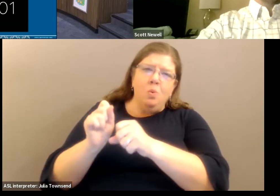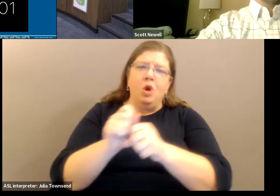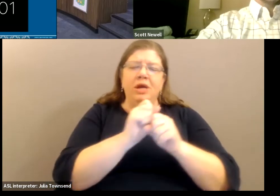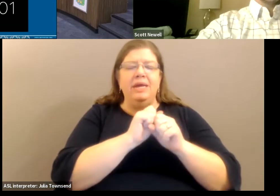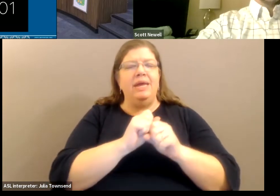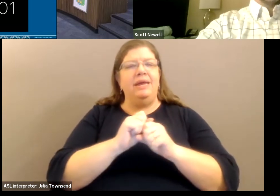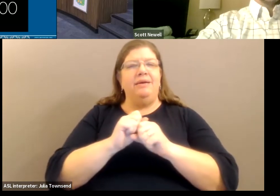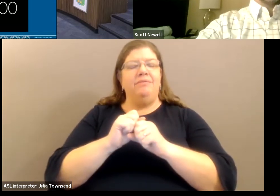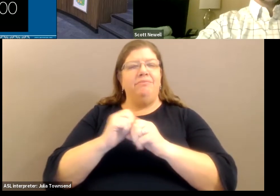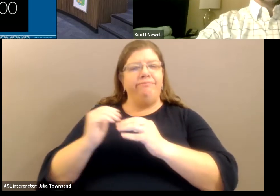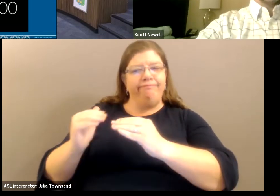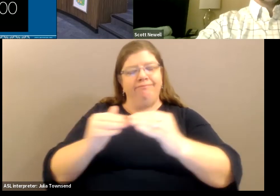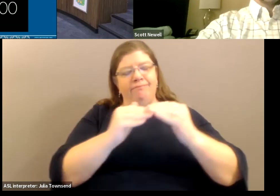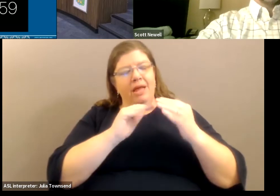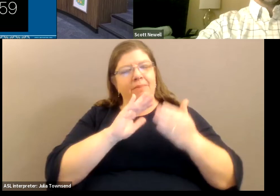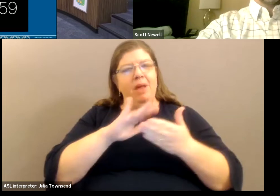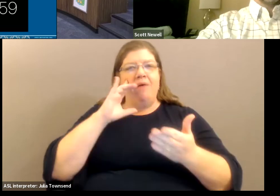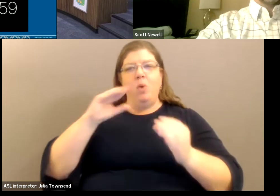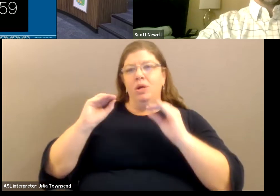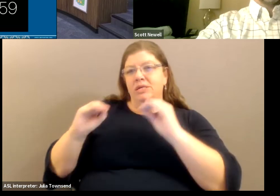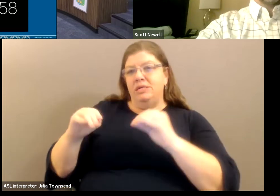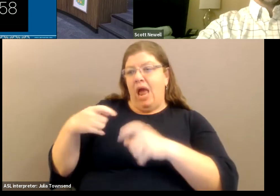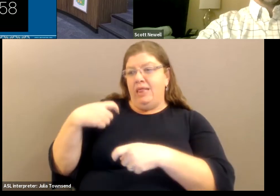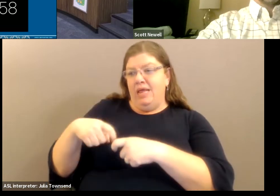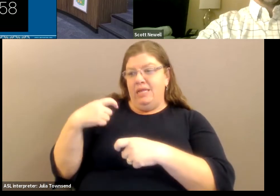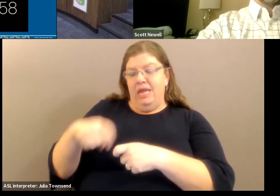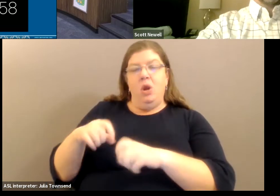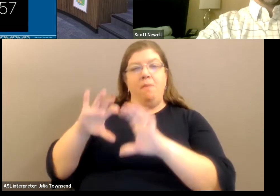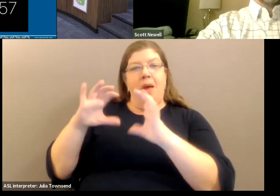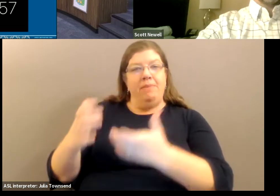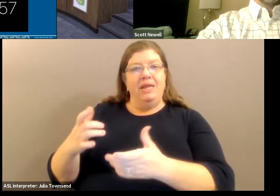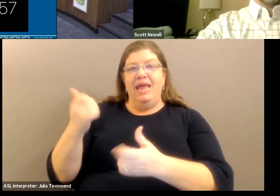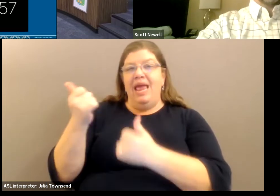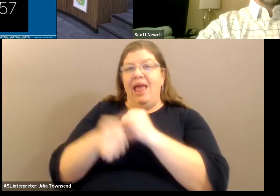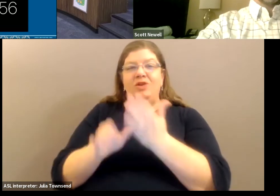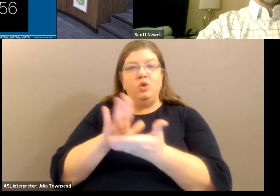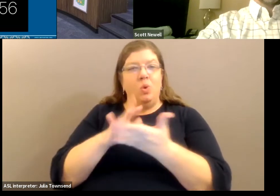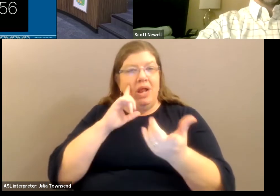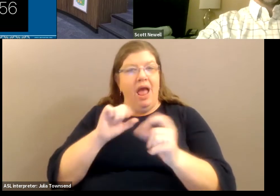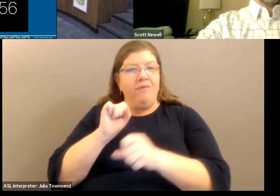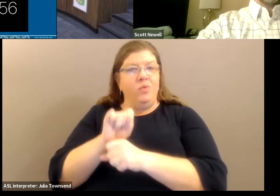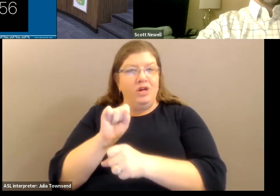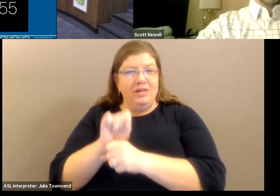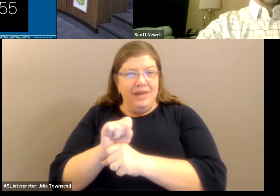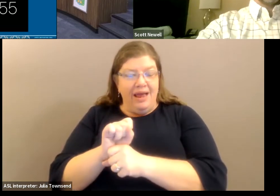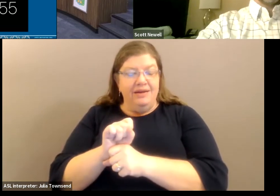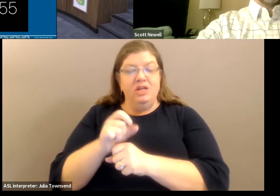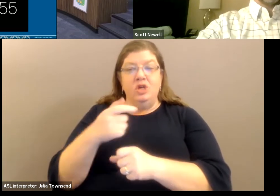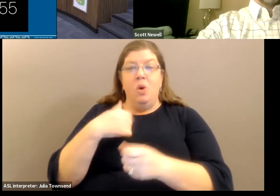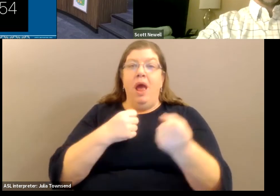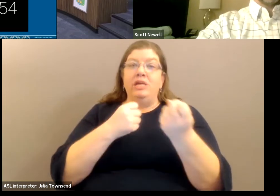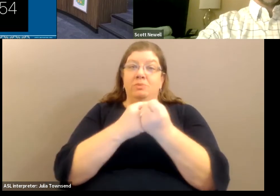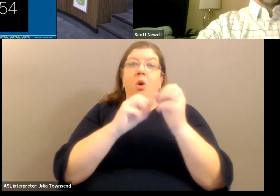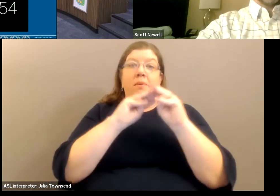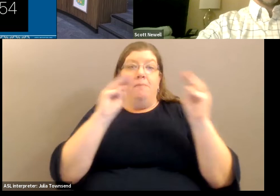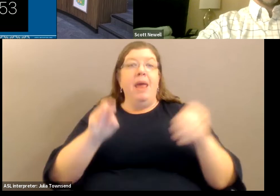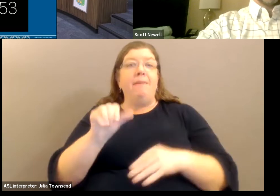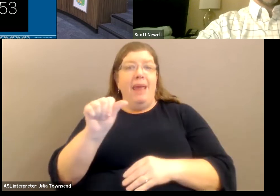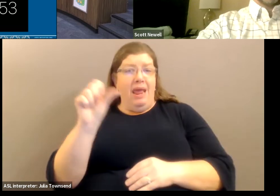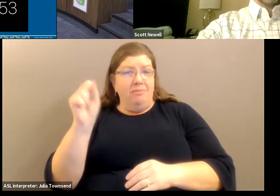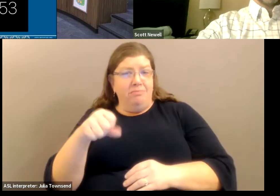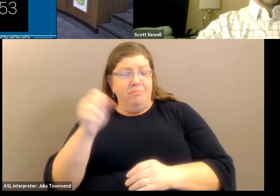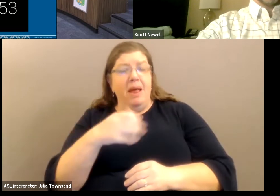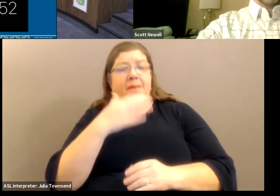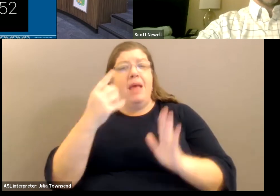have always taught the Latino population in every school that I've ever worked at. And so I support Map A because I think that